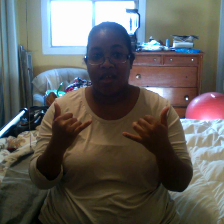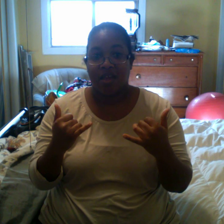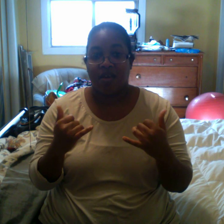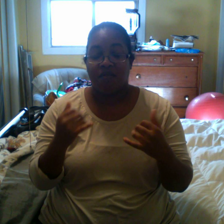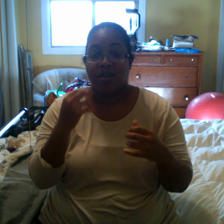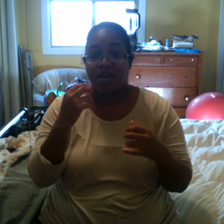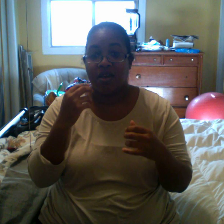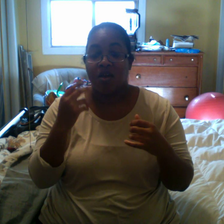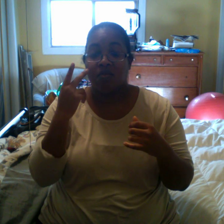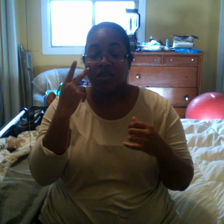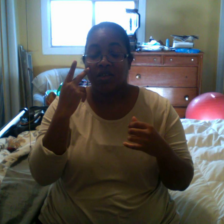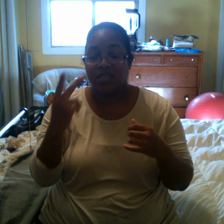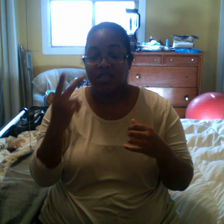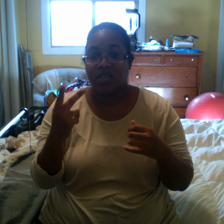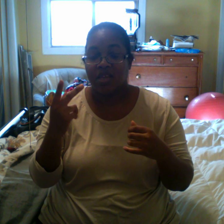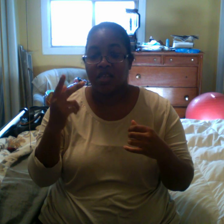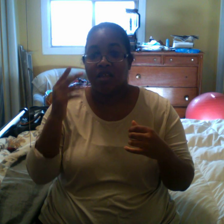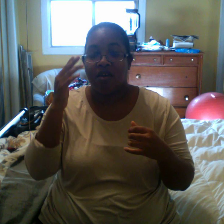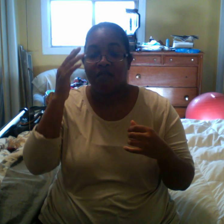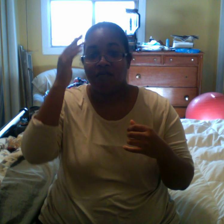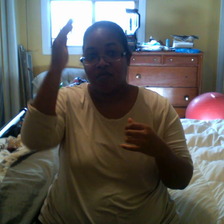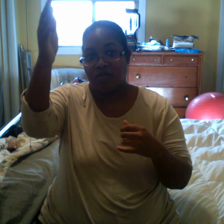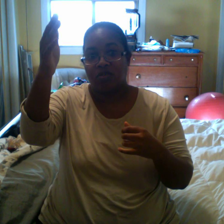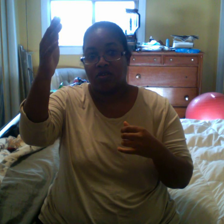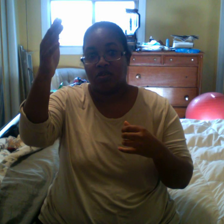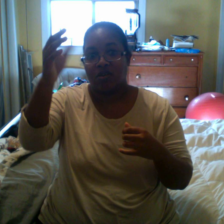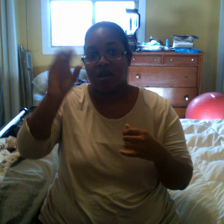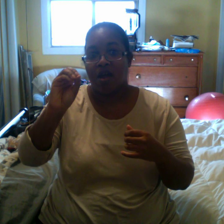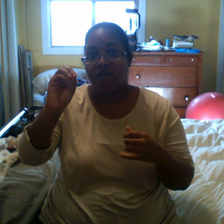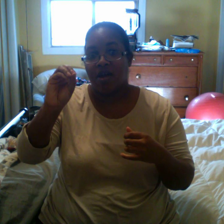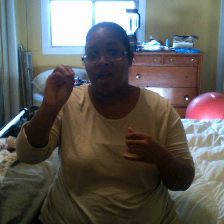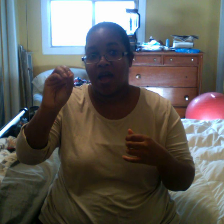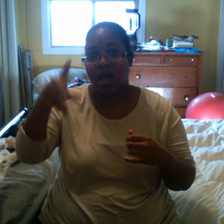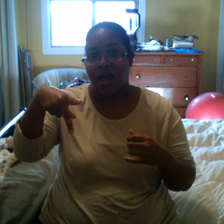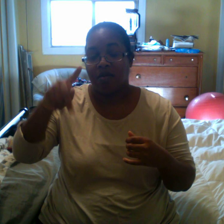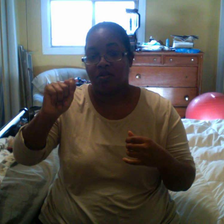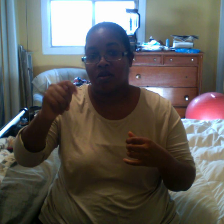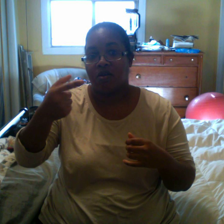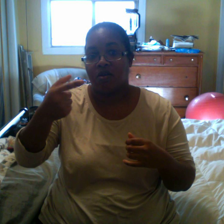optogenetics and its amazing potential.